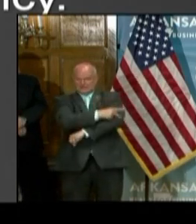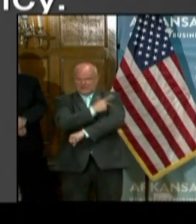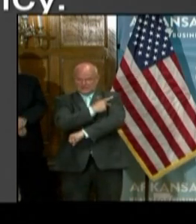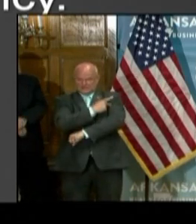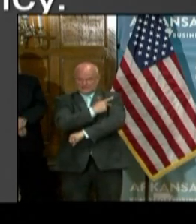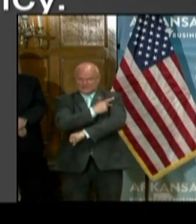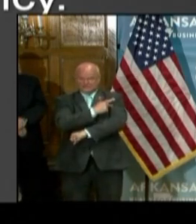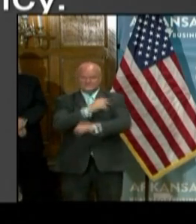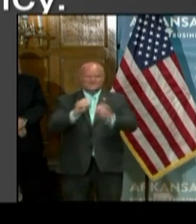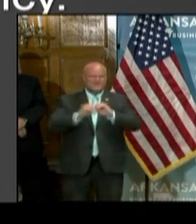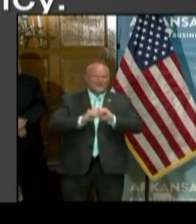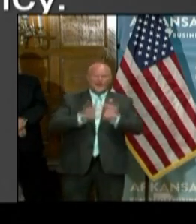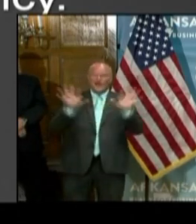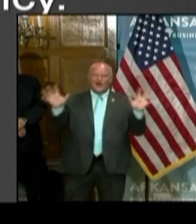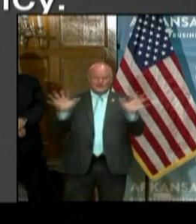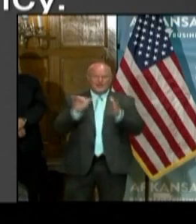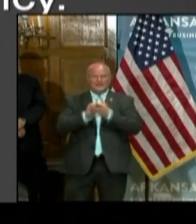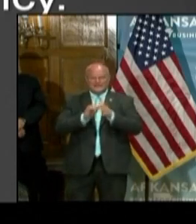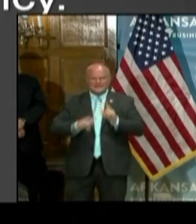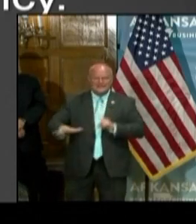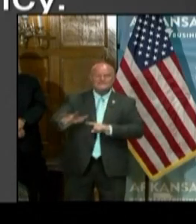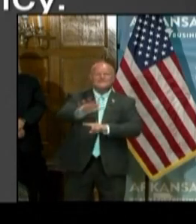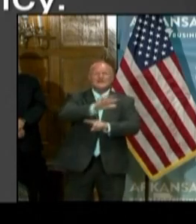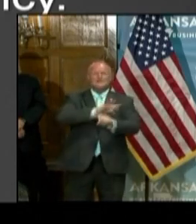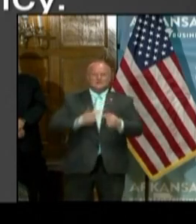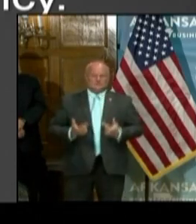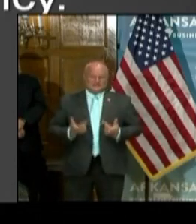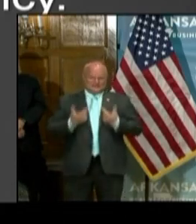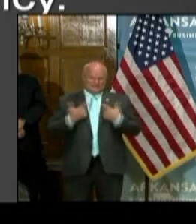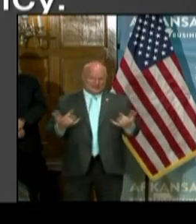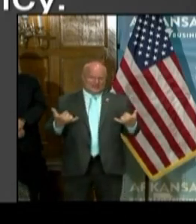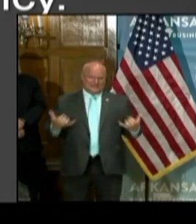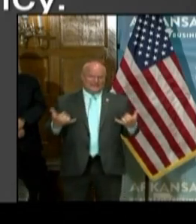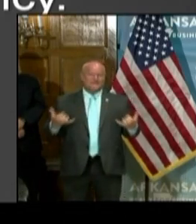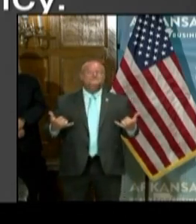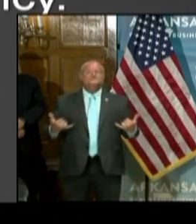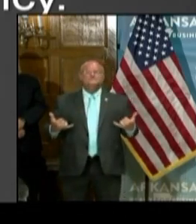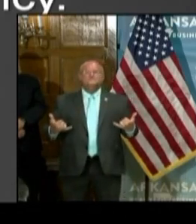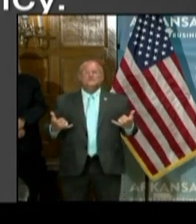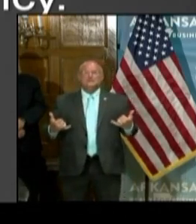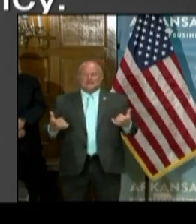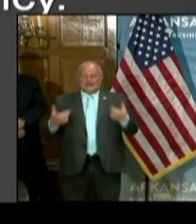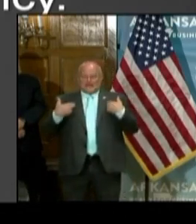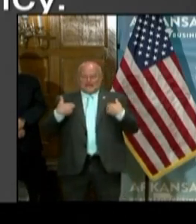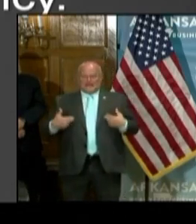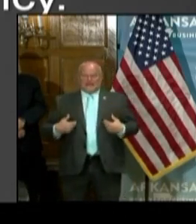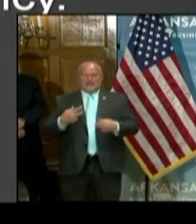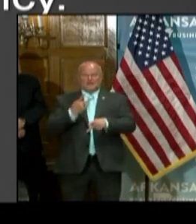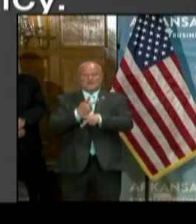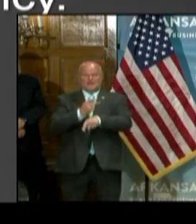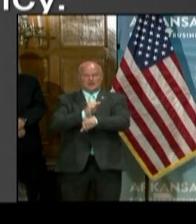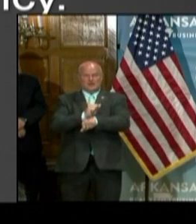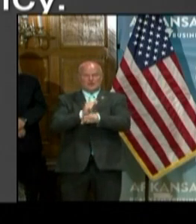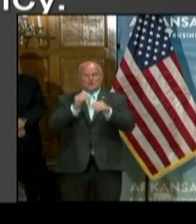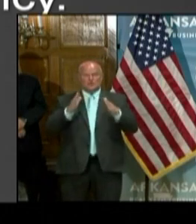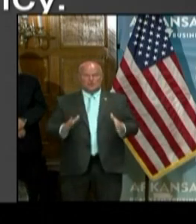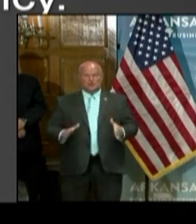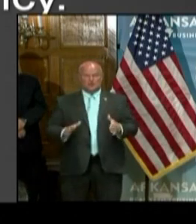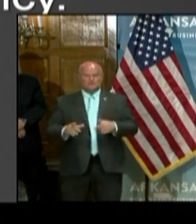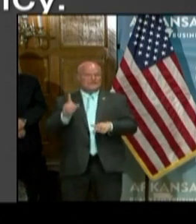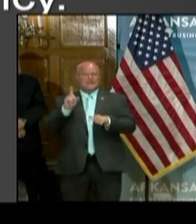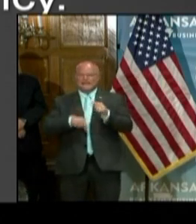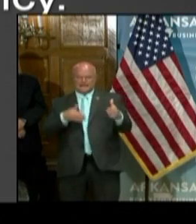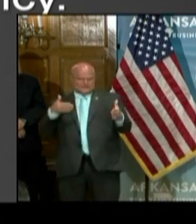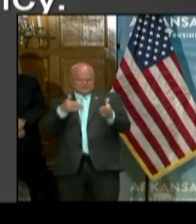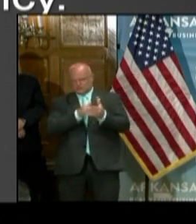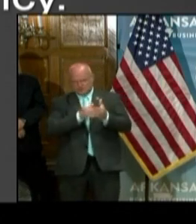patients. Obviously, that is the environment in which we live. The healthcare providers, as emergency workers, are immune from civil